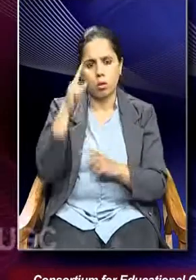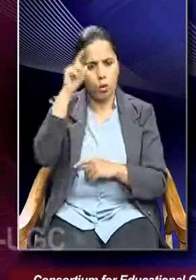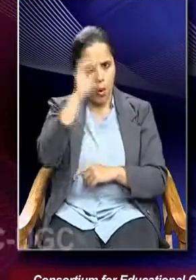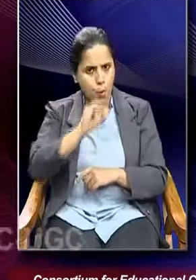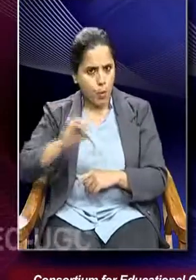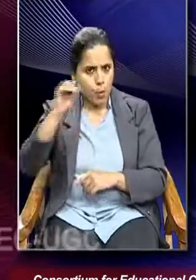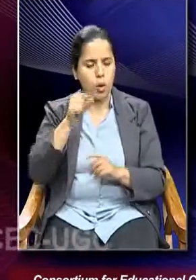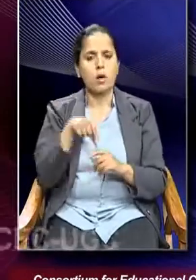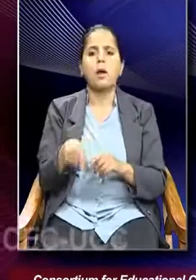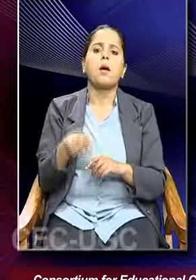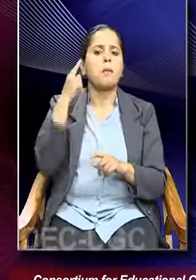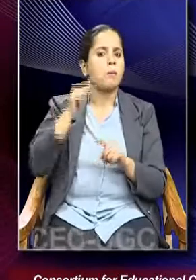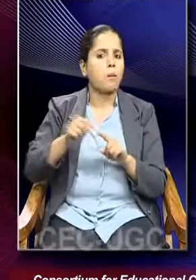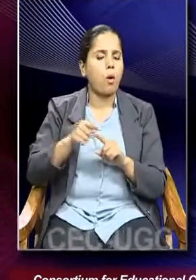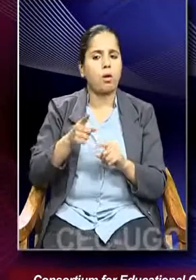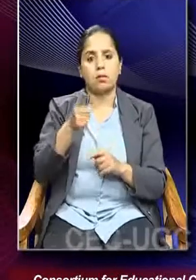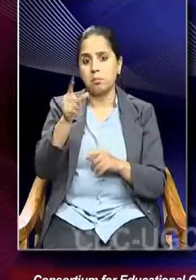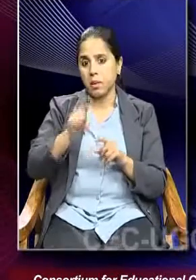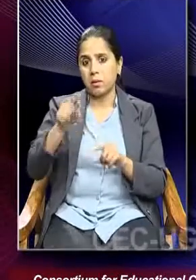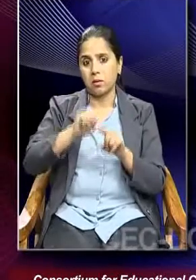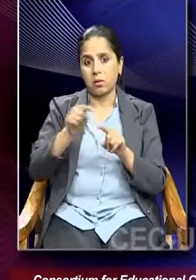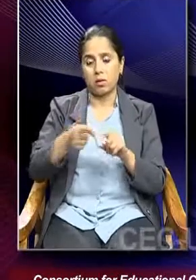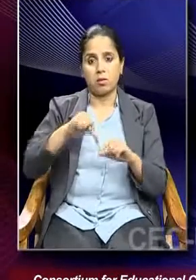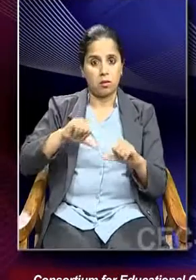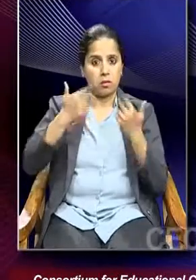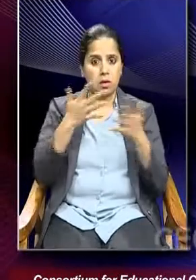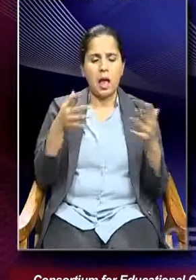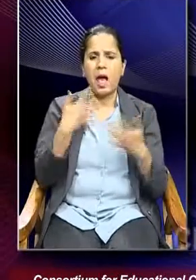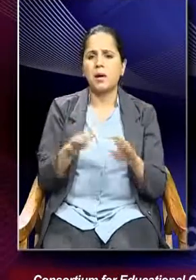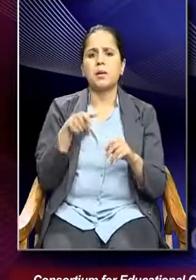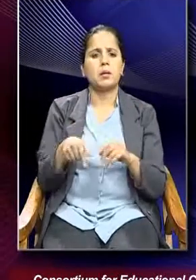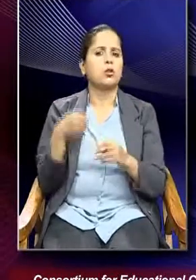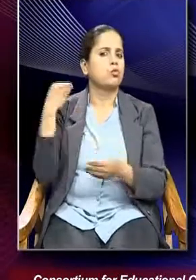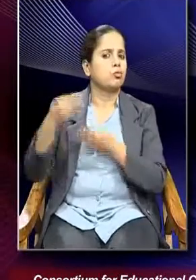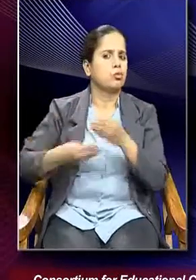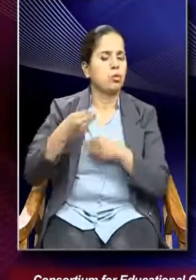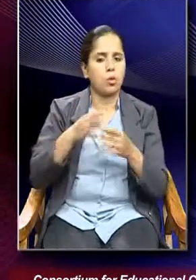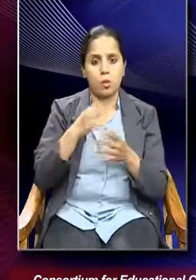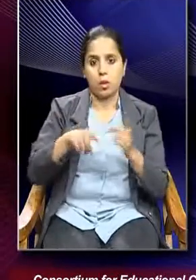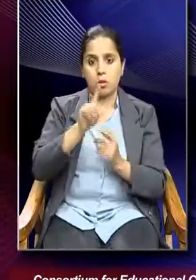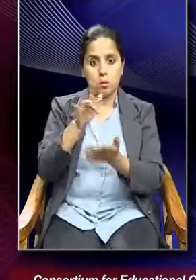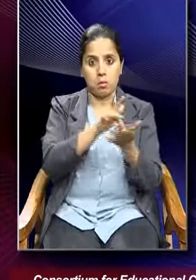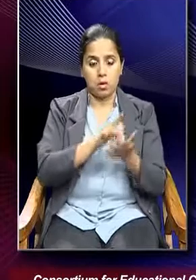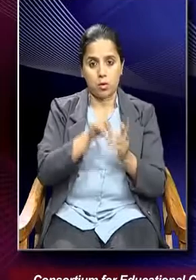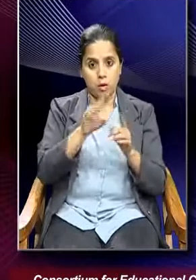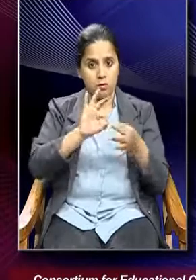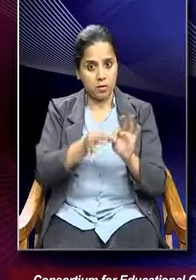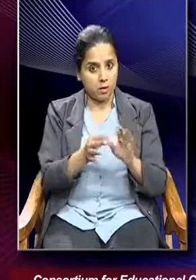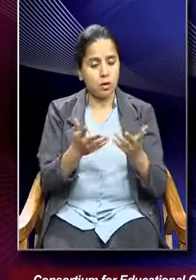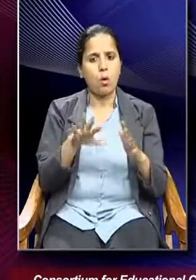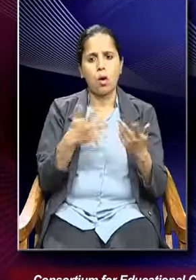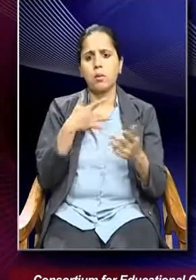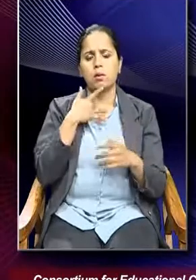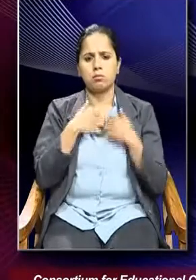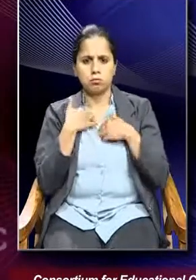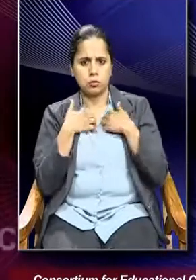political vote bank, but it did not lead to any generation of a hotspot or geographical concentration or vested interest